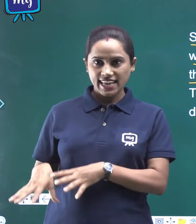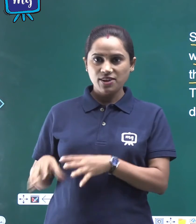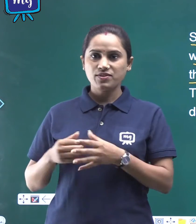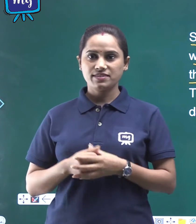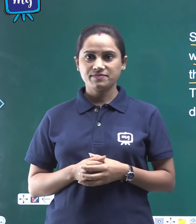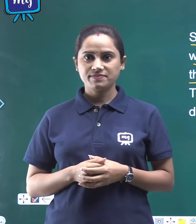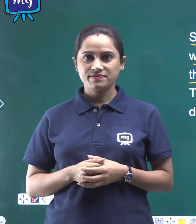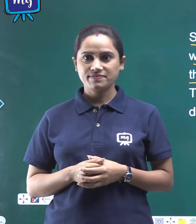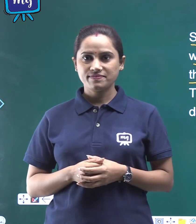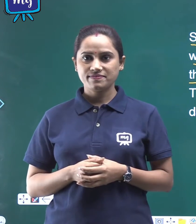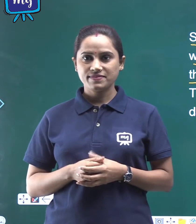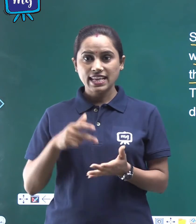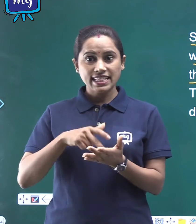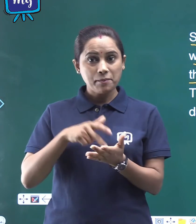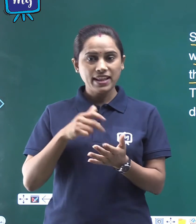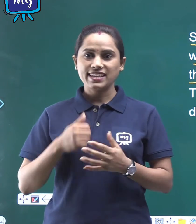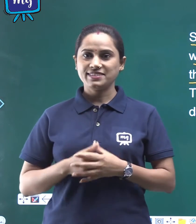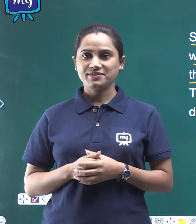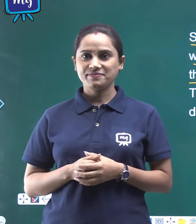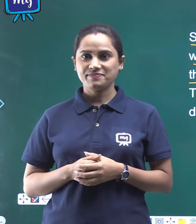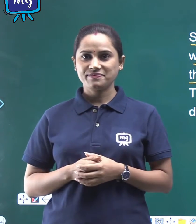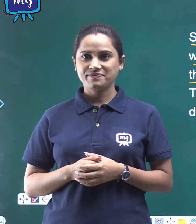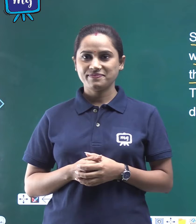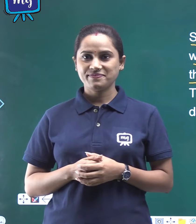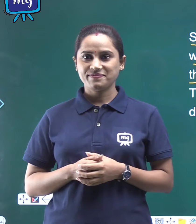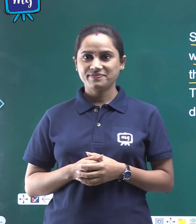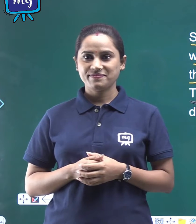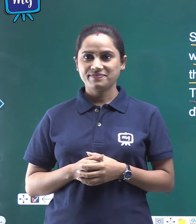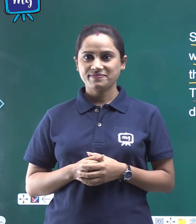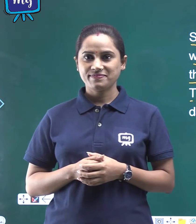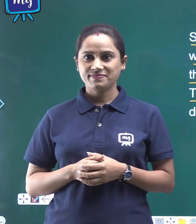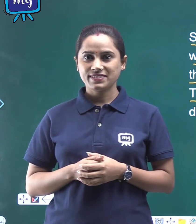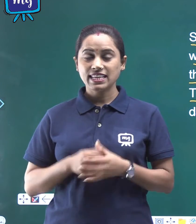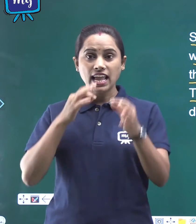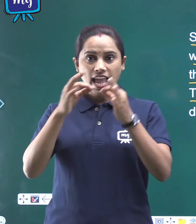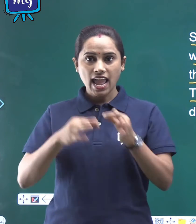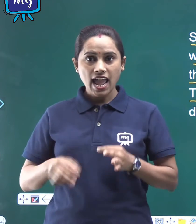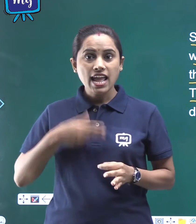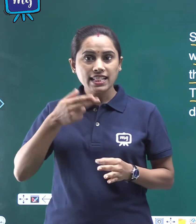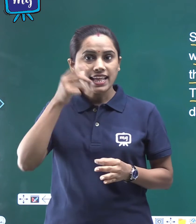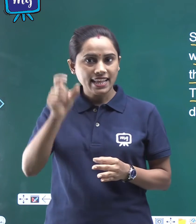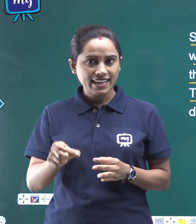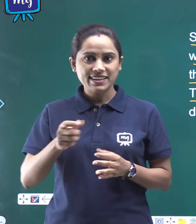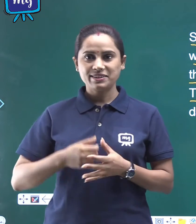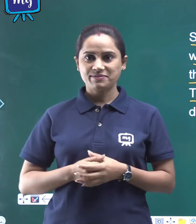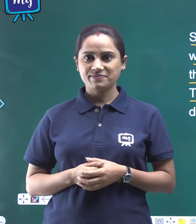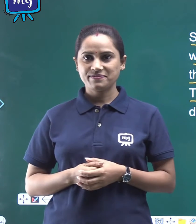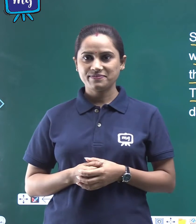leave the place. The narrator